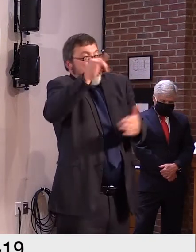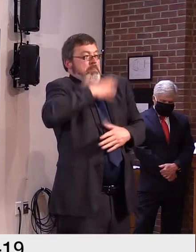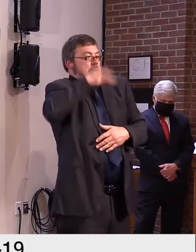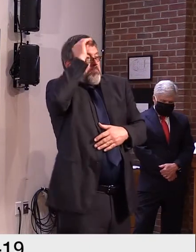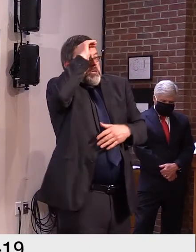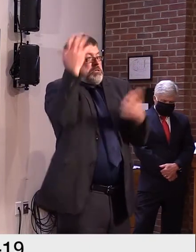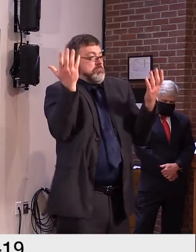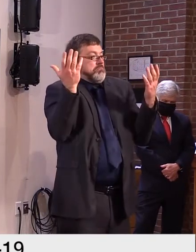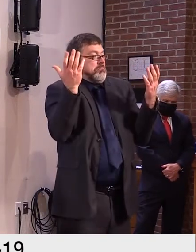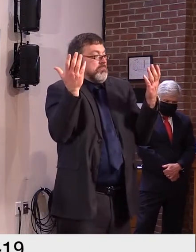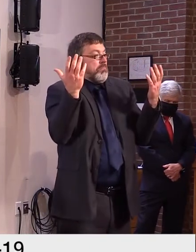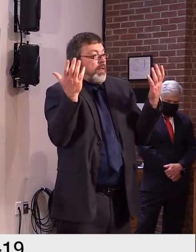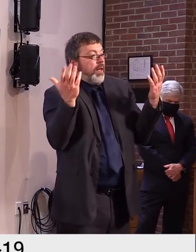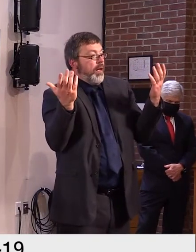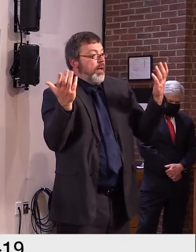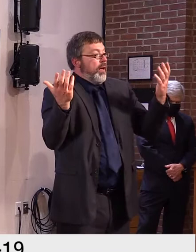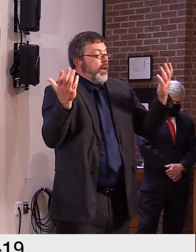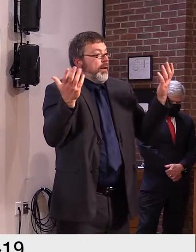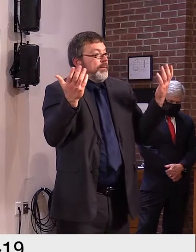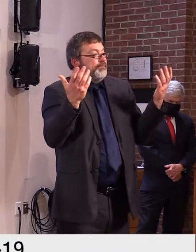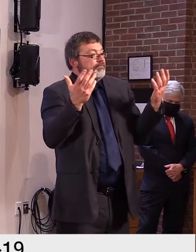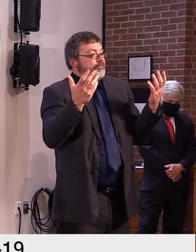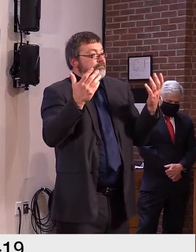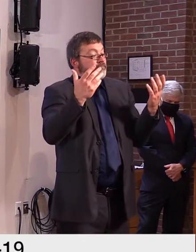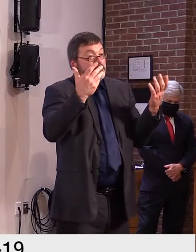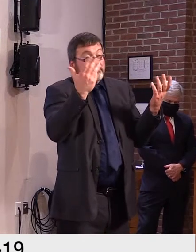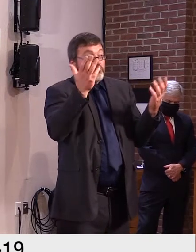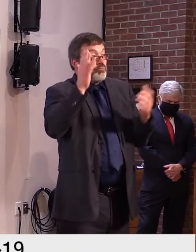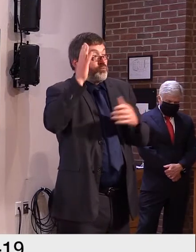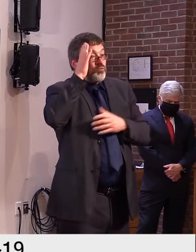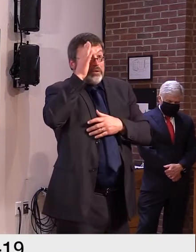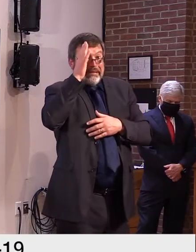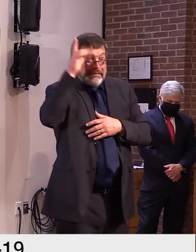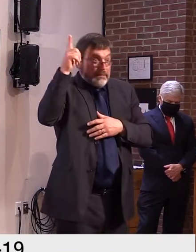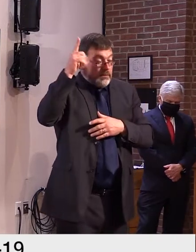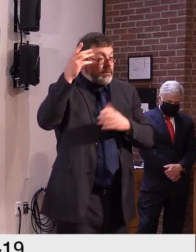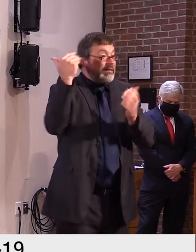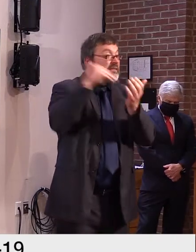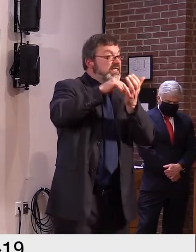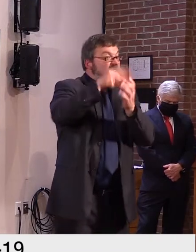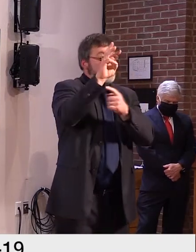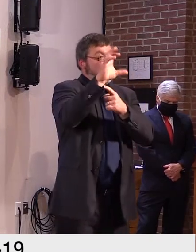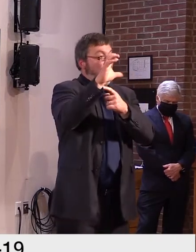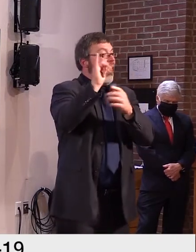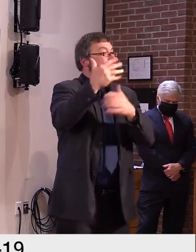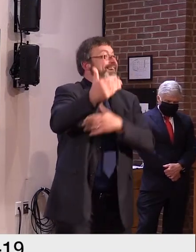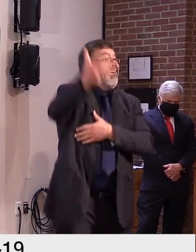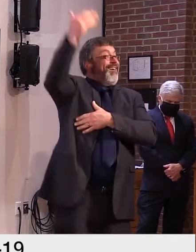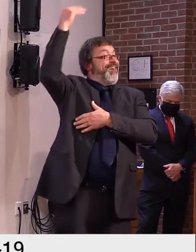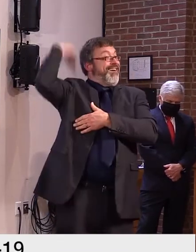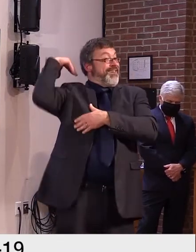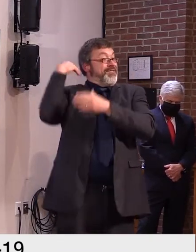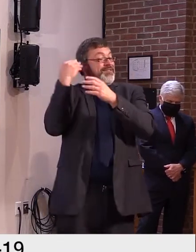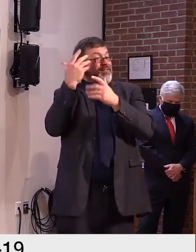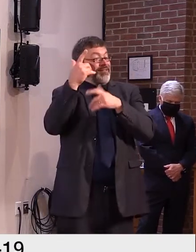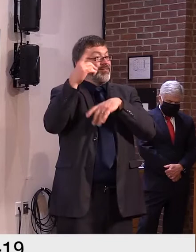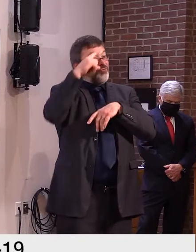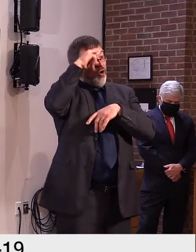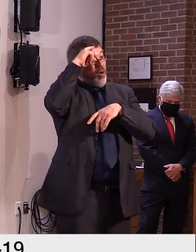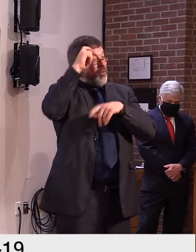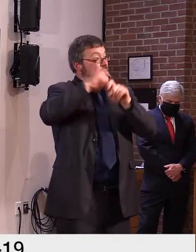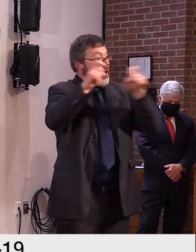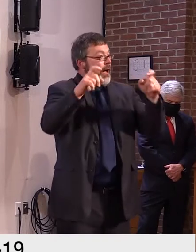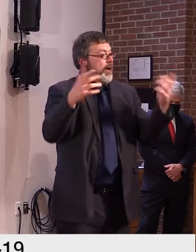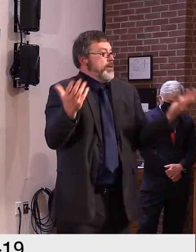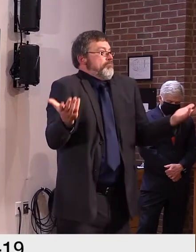benefit like the $600 benefit that came out originally. But right now, to be honest, even